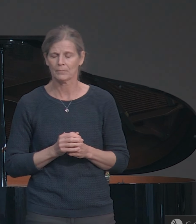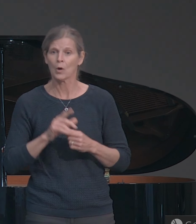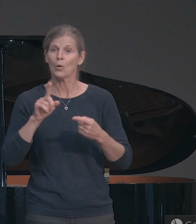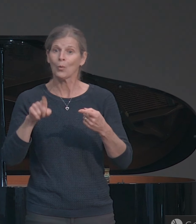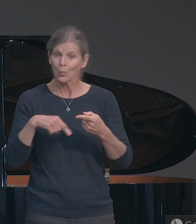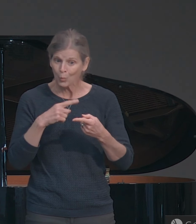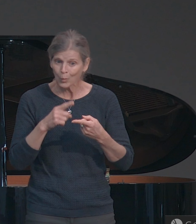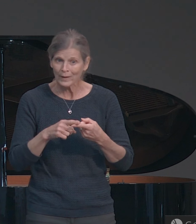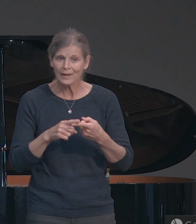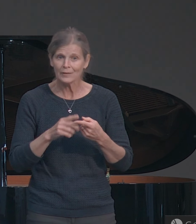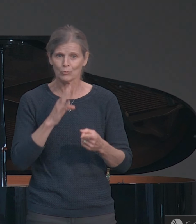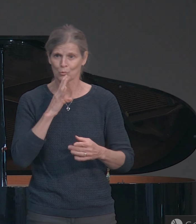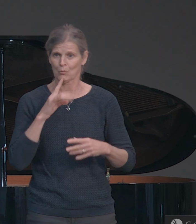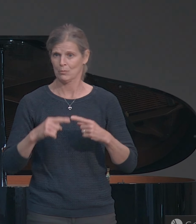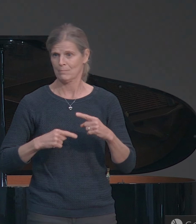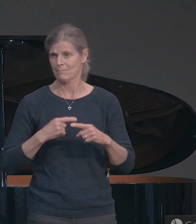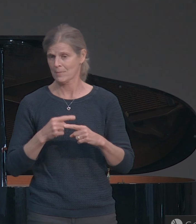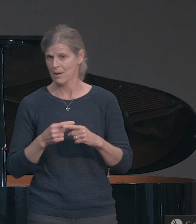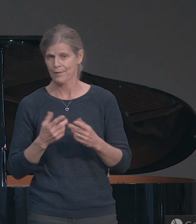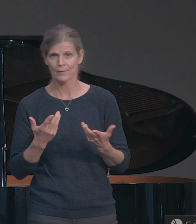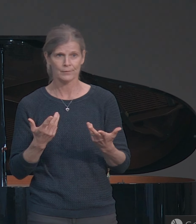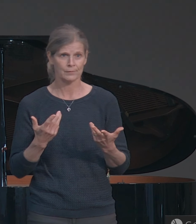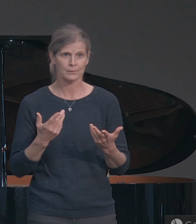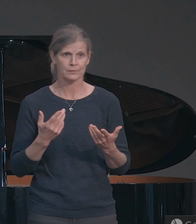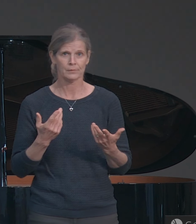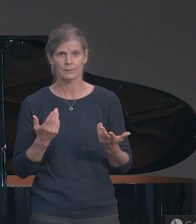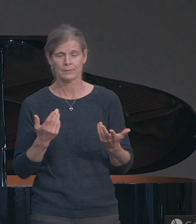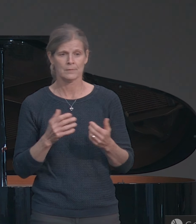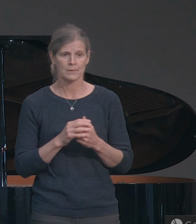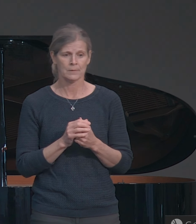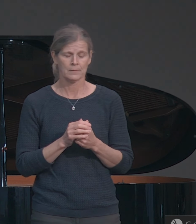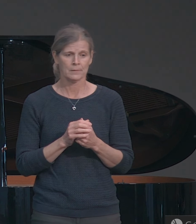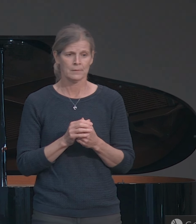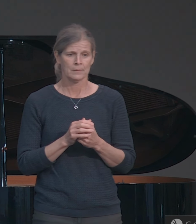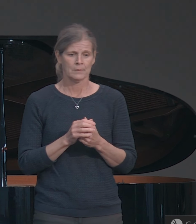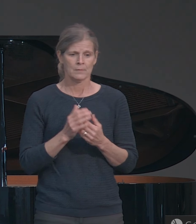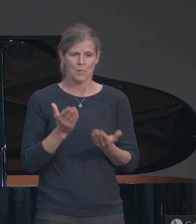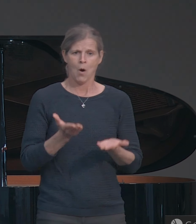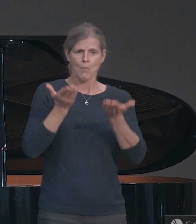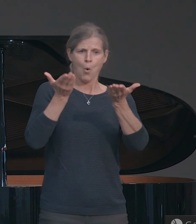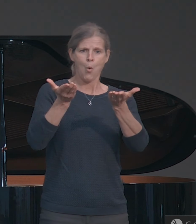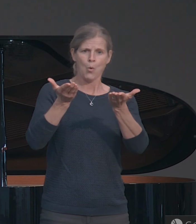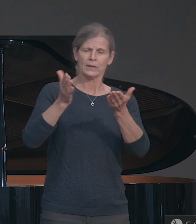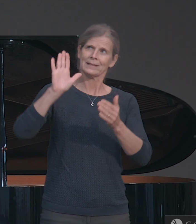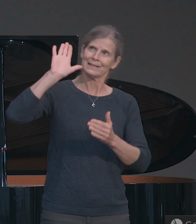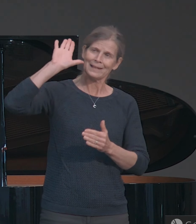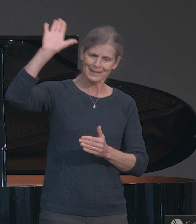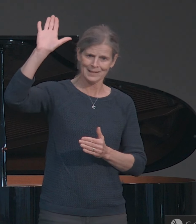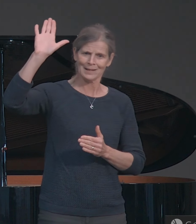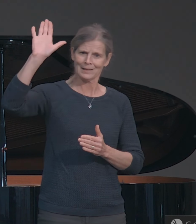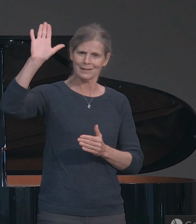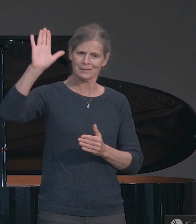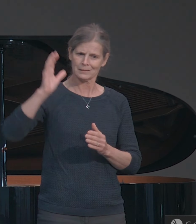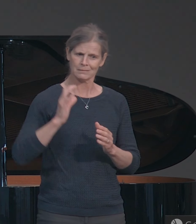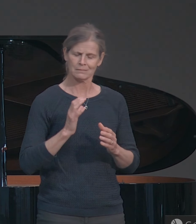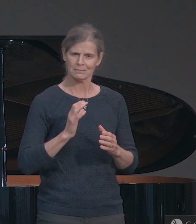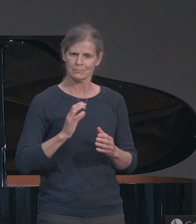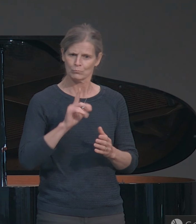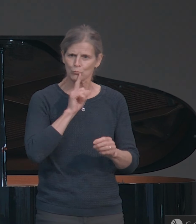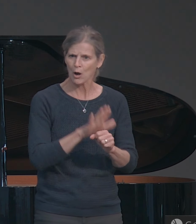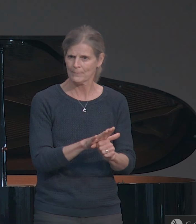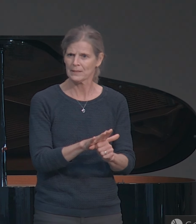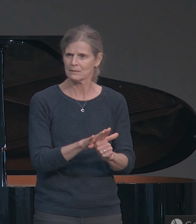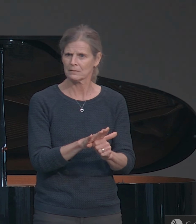when it calls for it, when it means upholding his end of a covenant